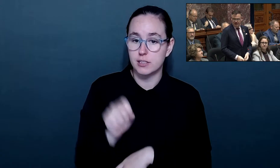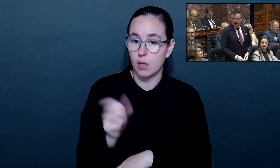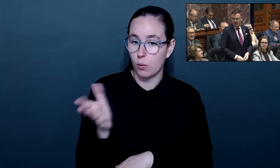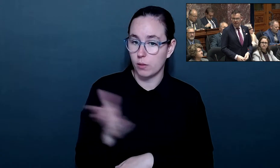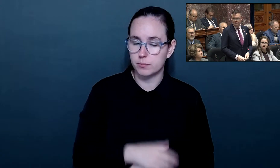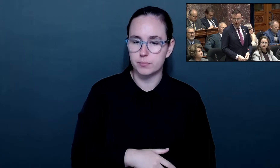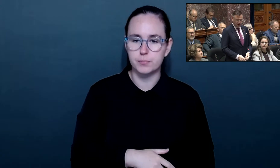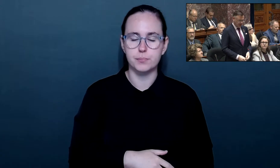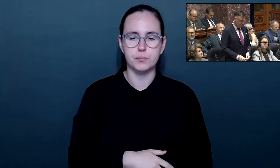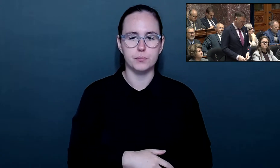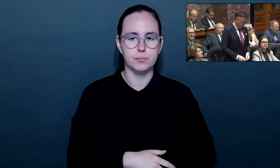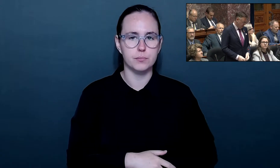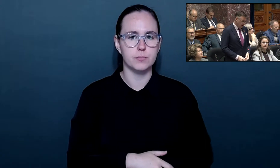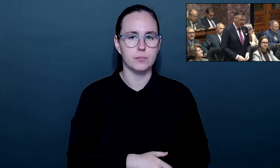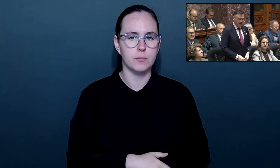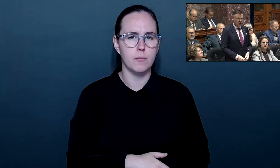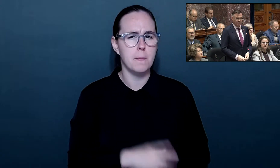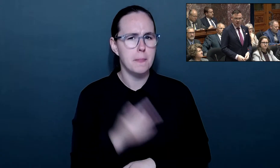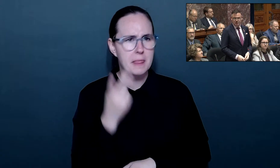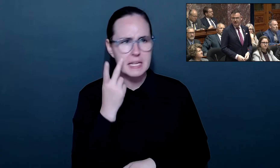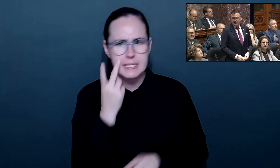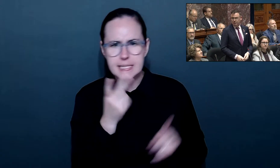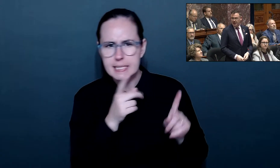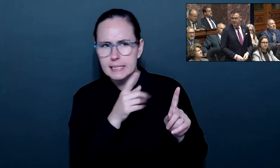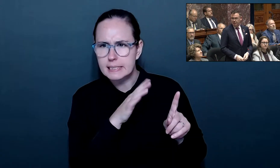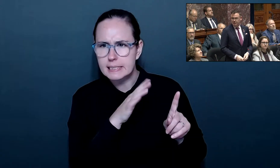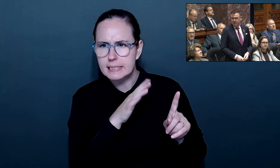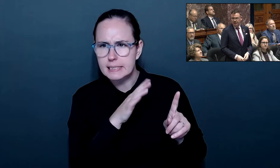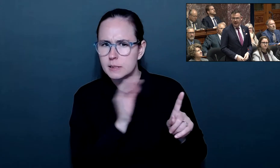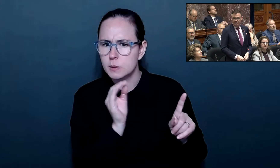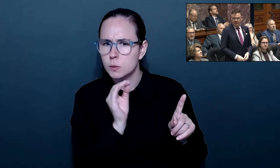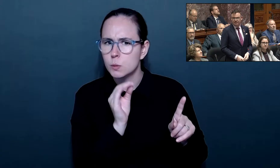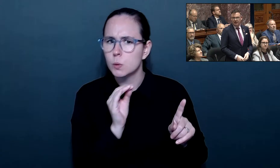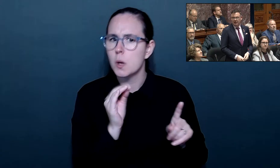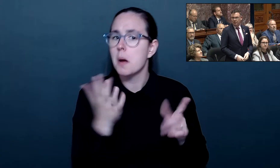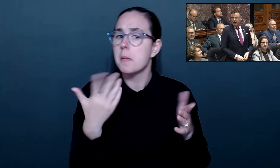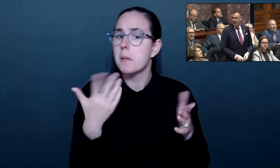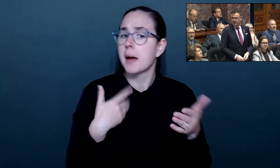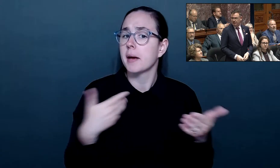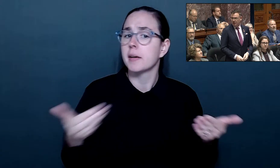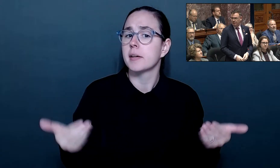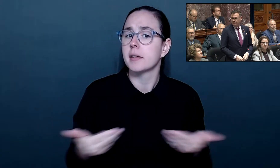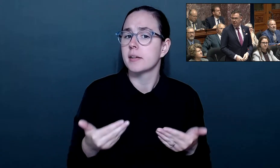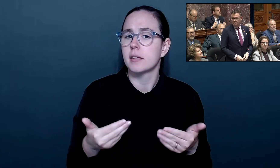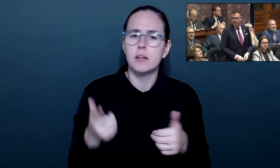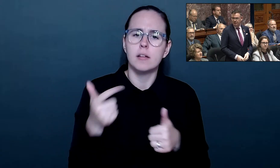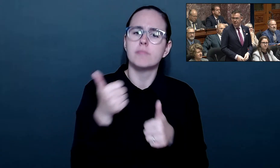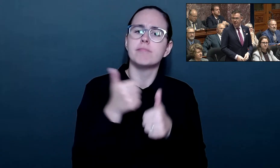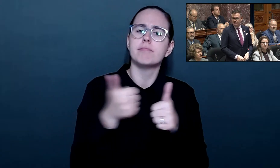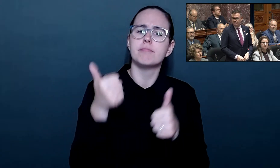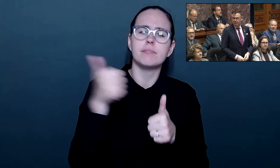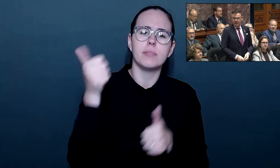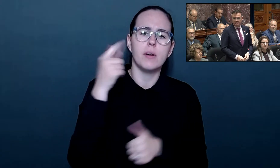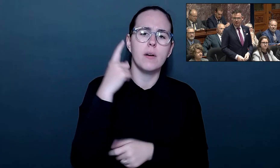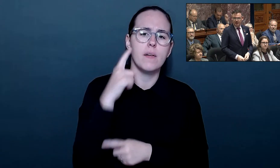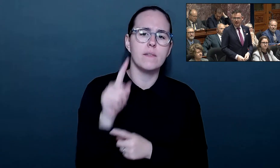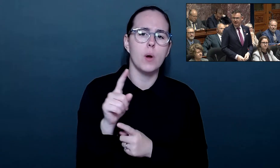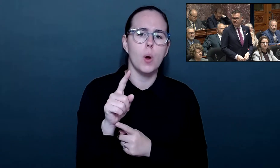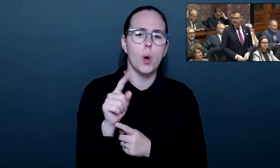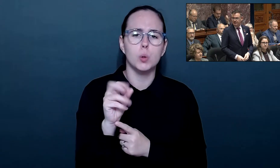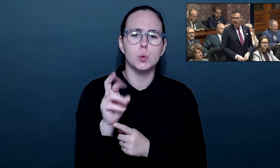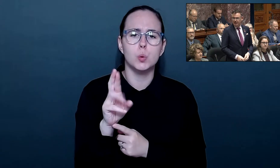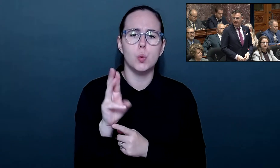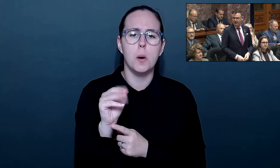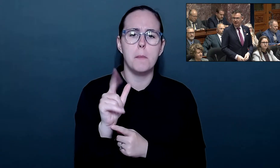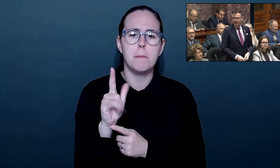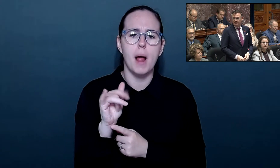the executive of Tourmaline Corp, the largest natural gas producer in Canada. We had an excellent opportunity to exchange some great